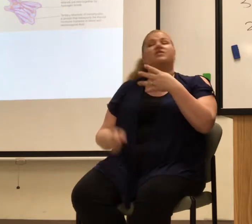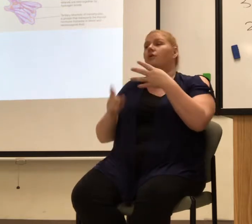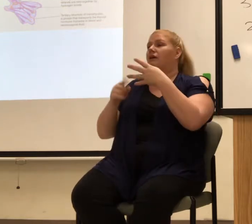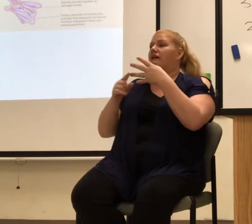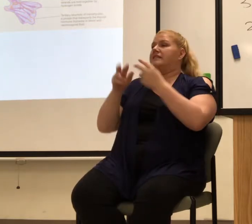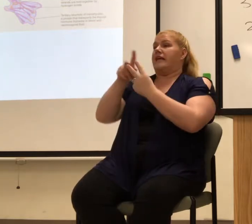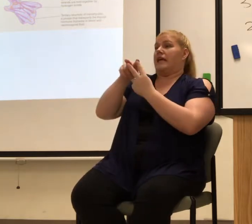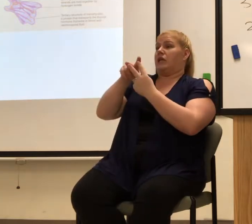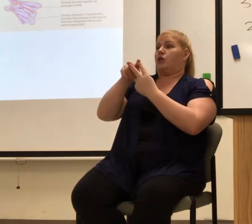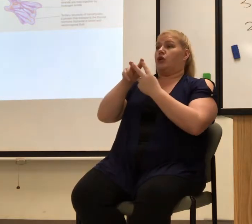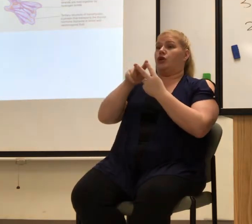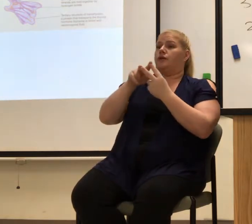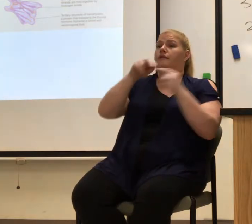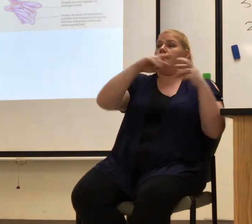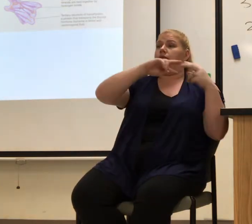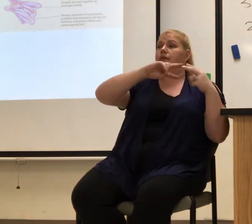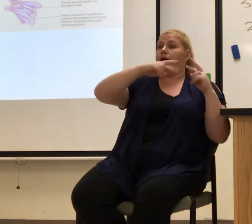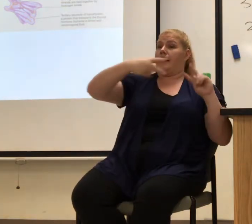pleated sheets